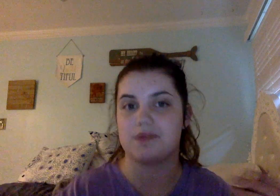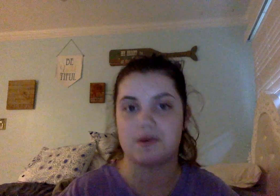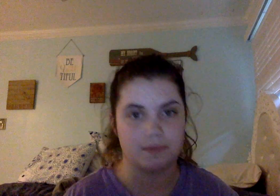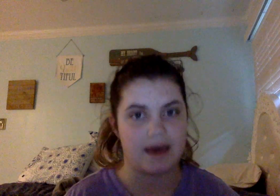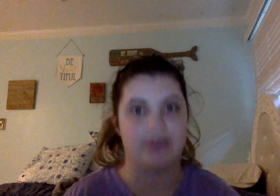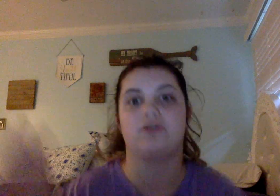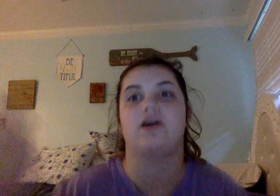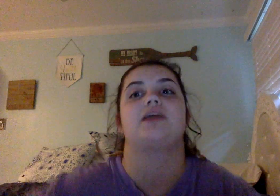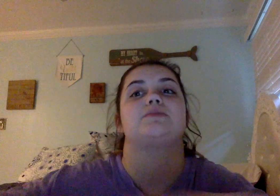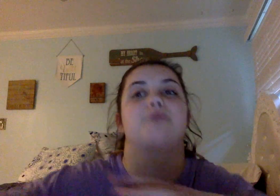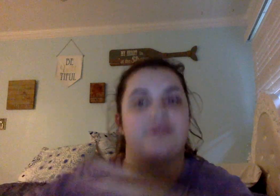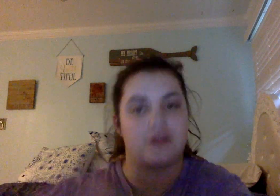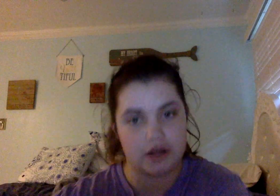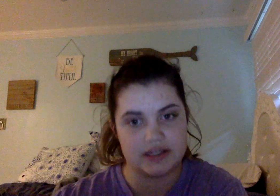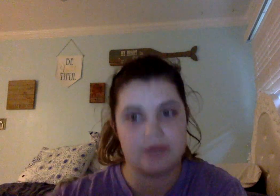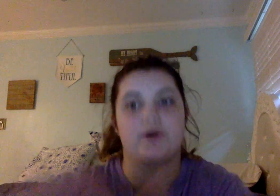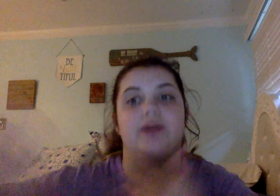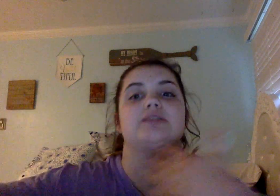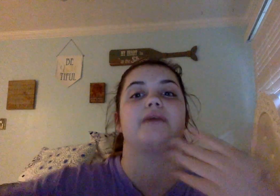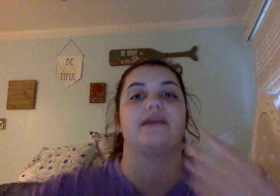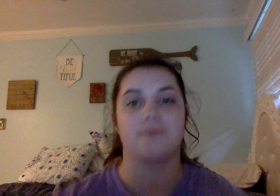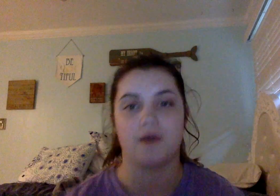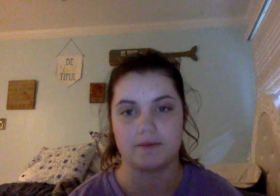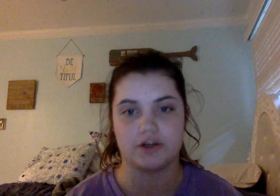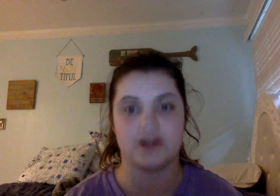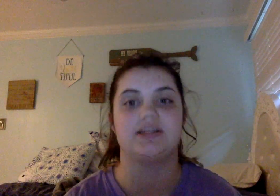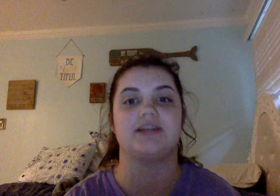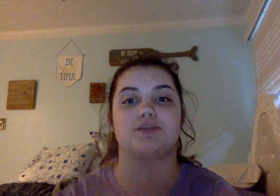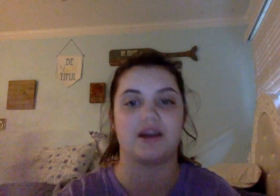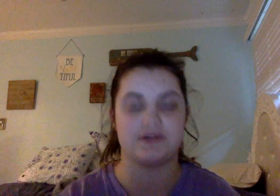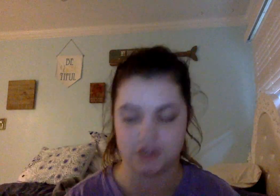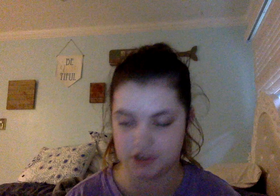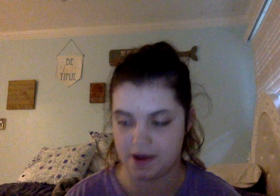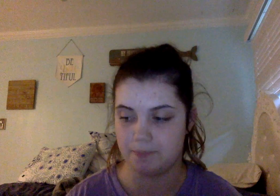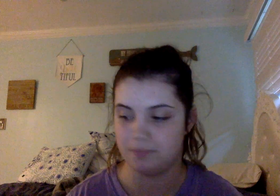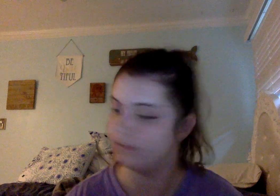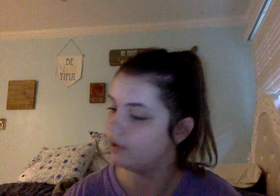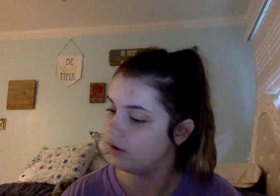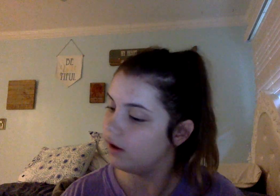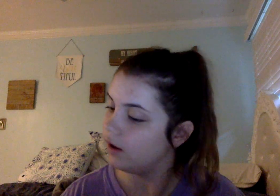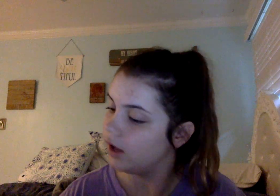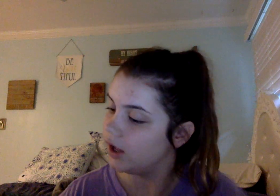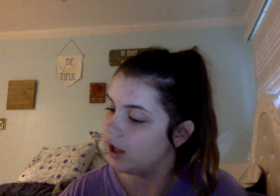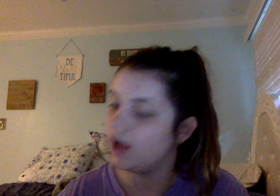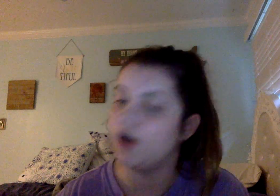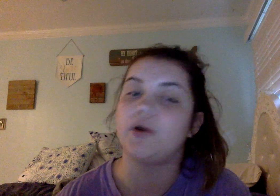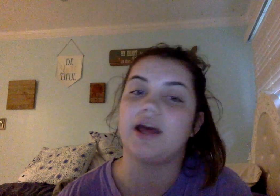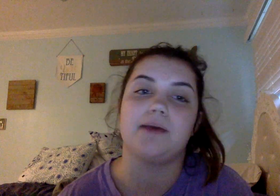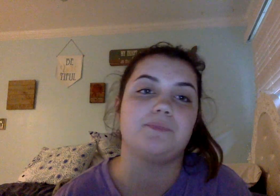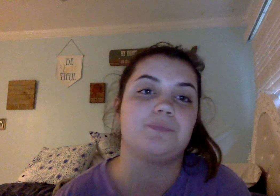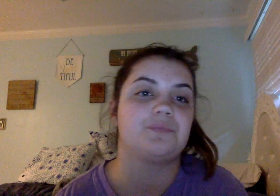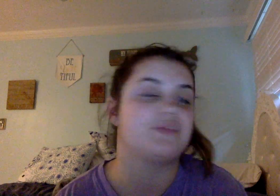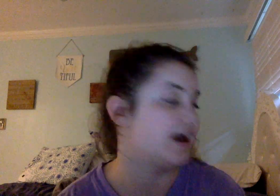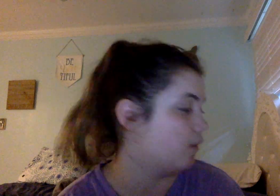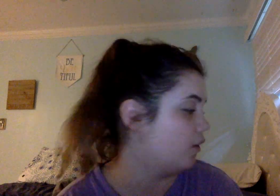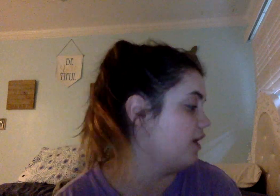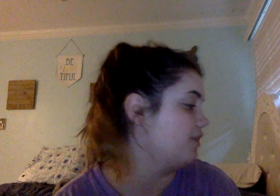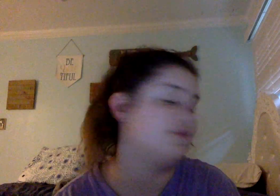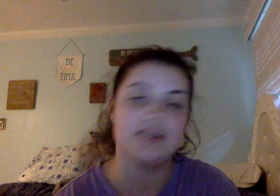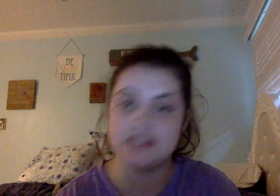with math. Try and explain the concept. Try and explain the problem. Try and teach someone else to do it. Okay, now, this is where I'm